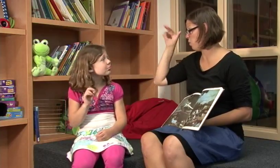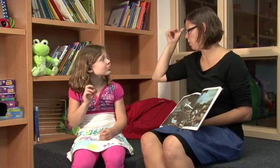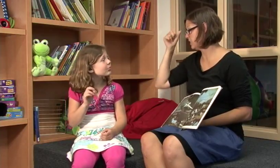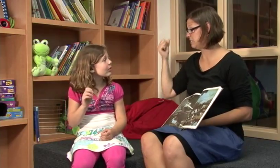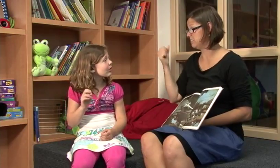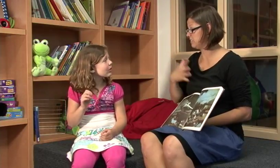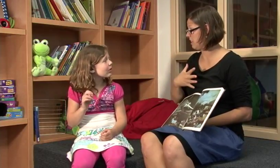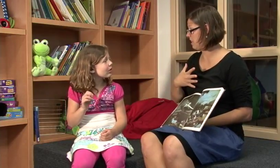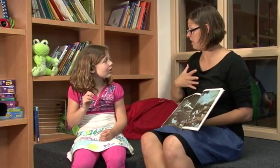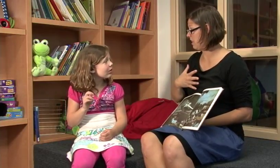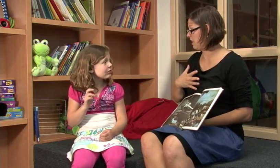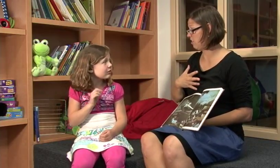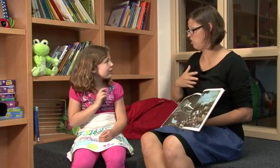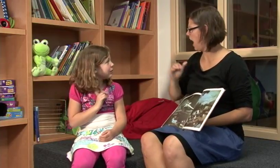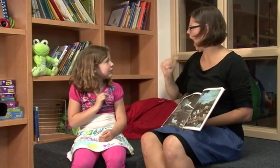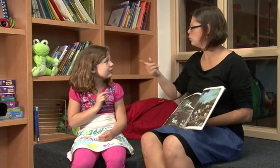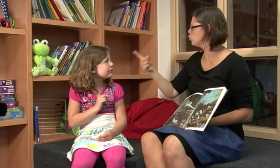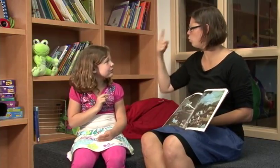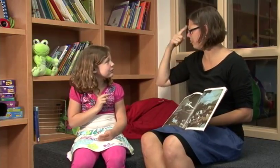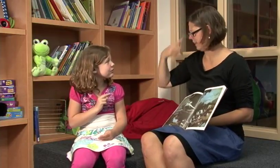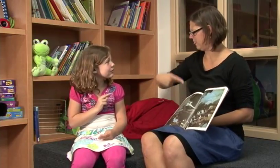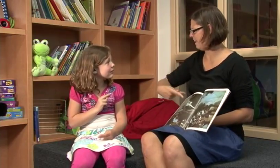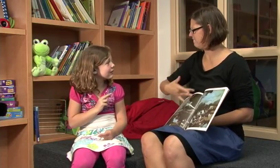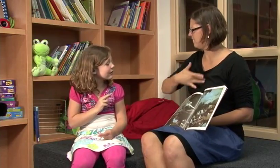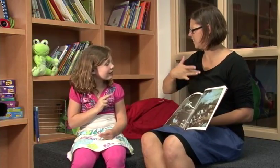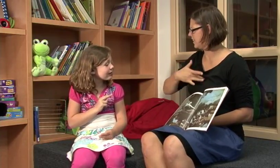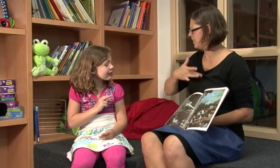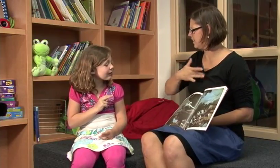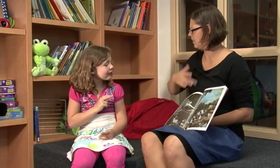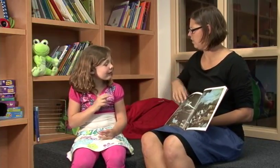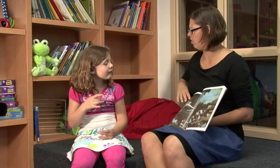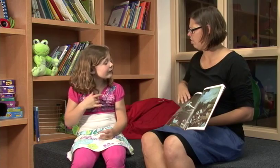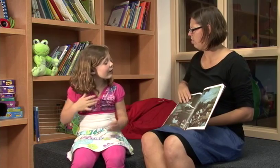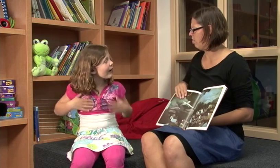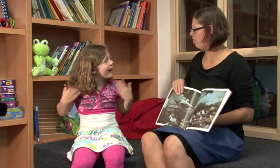Do think the horse is scared? No. What do you think they're feeling right now? I think they're feeling happy.